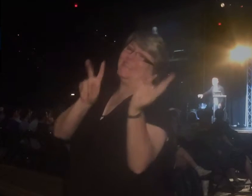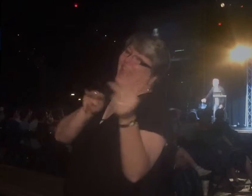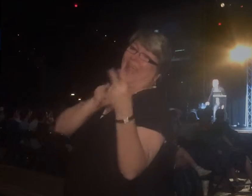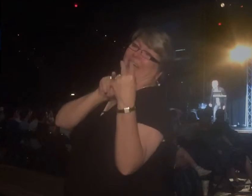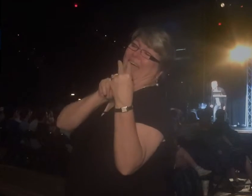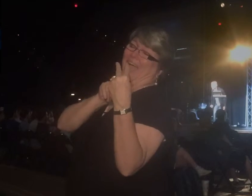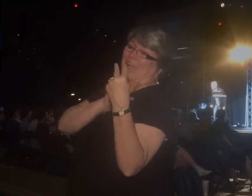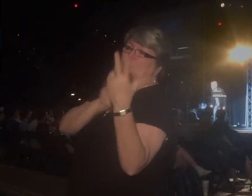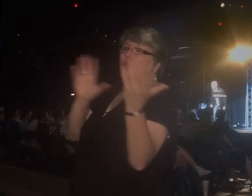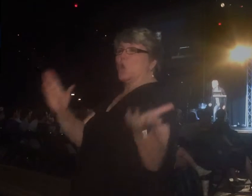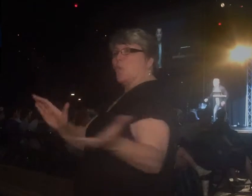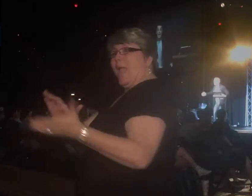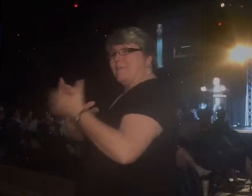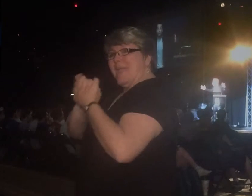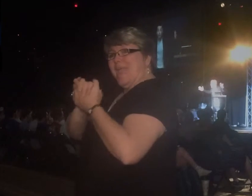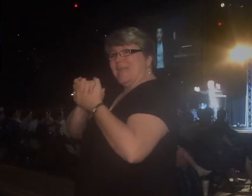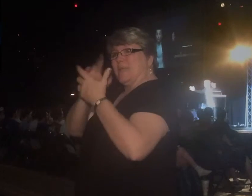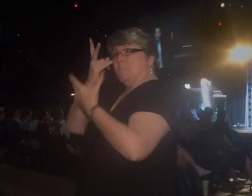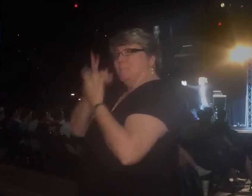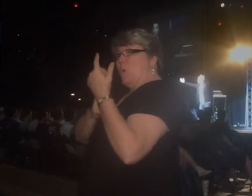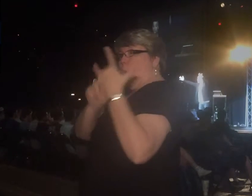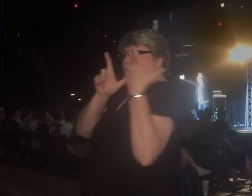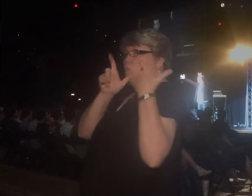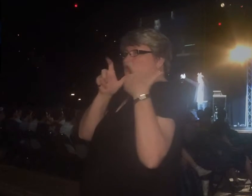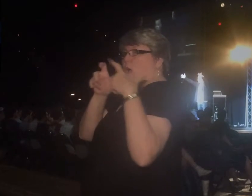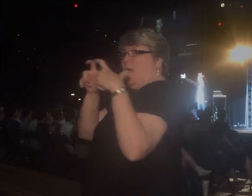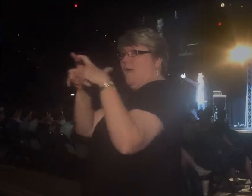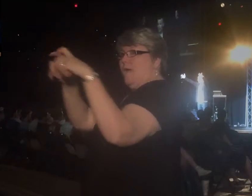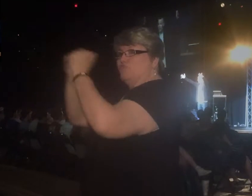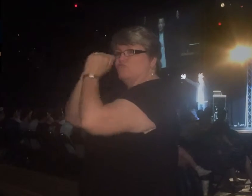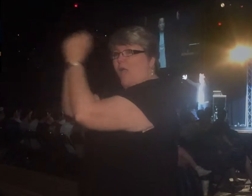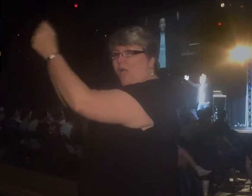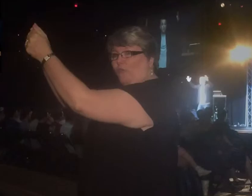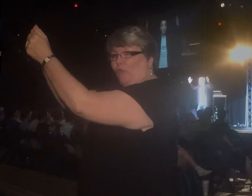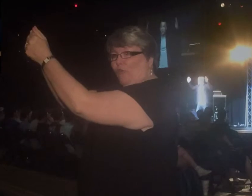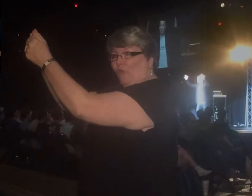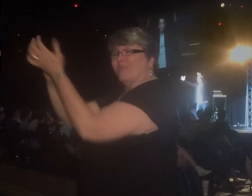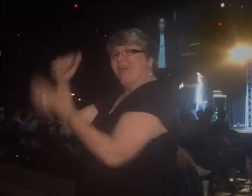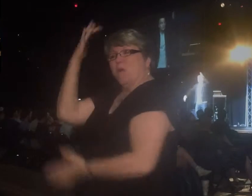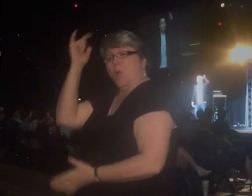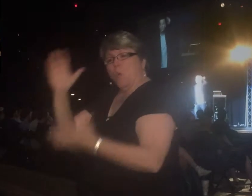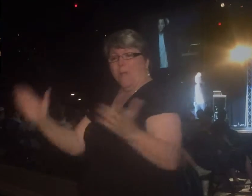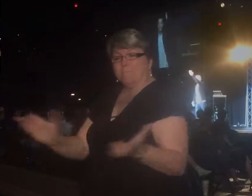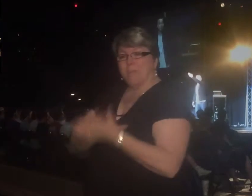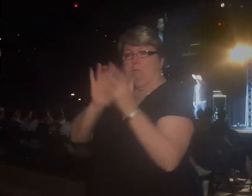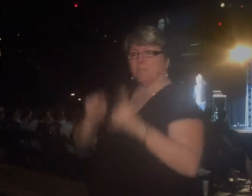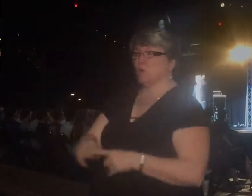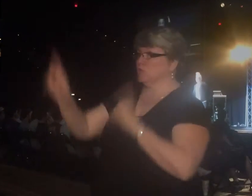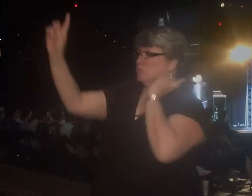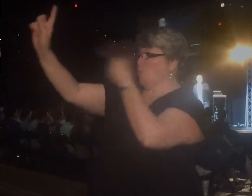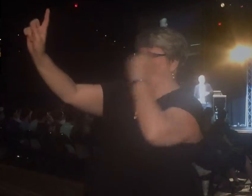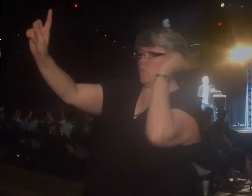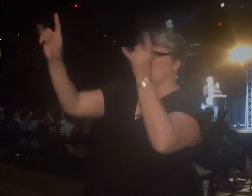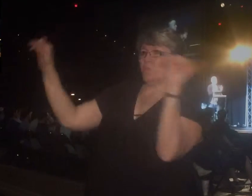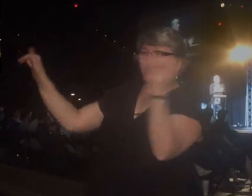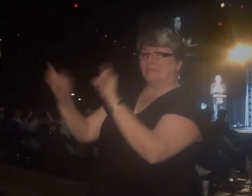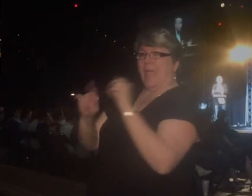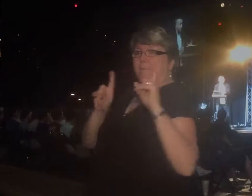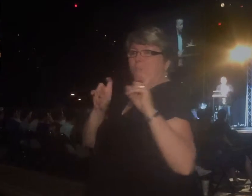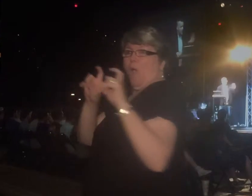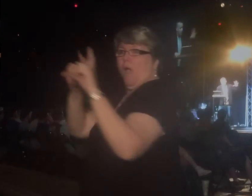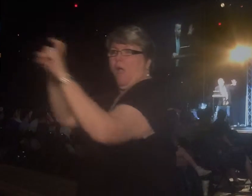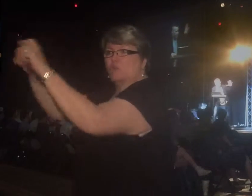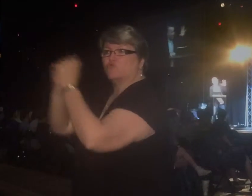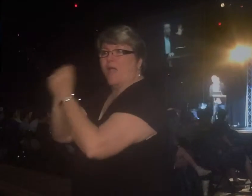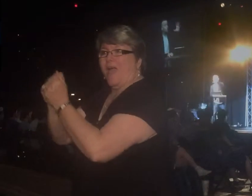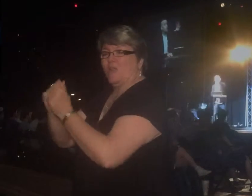meant to grab hands and run out into the world together. That's why you want to marry someone that's going the same direction at the same pace, that you